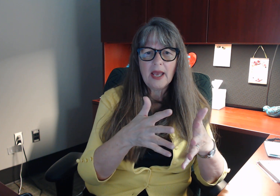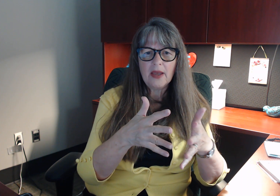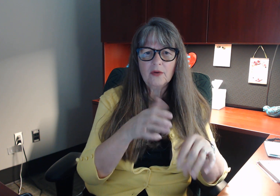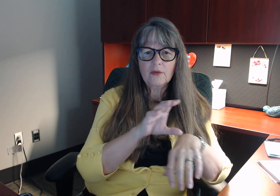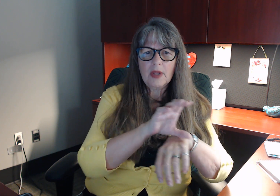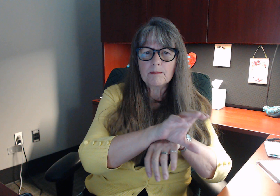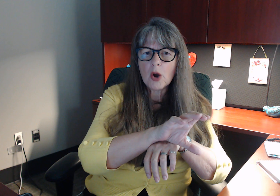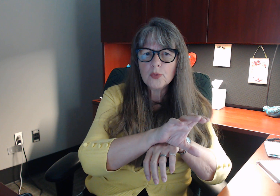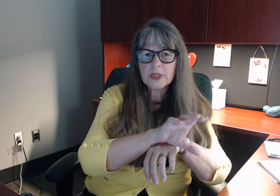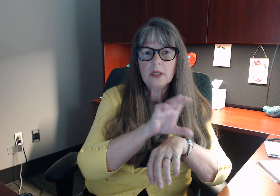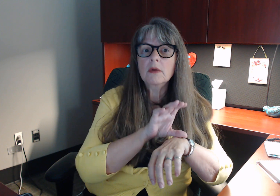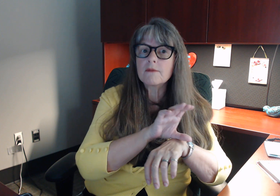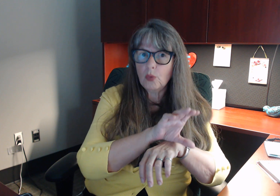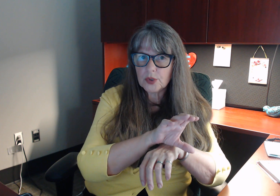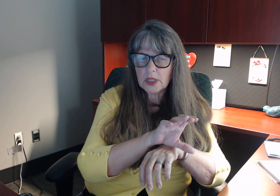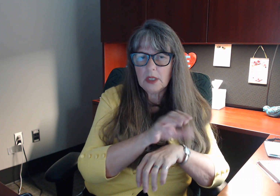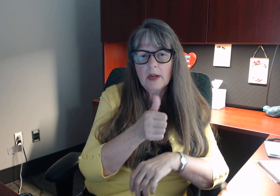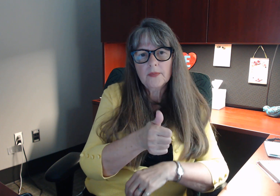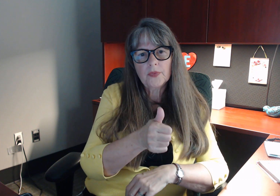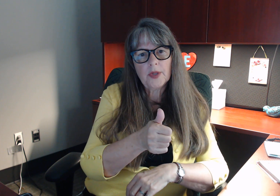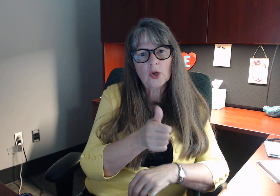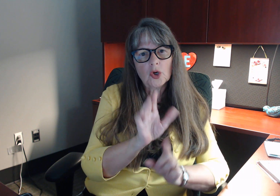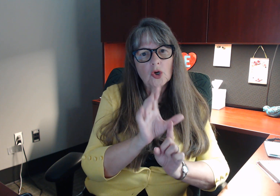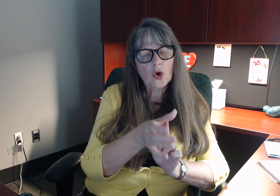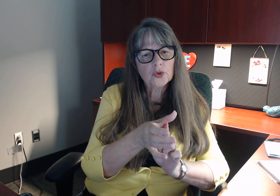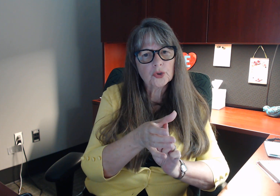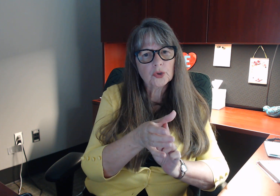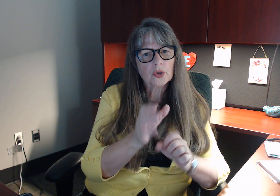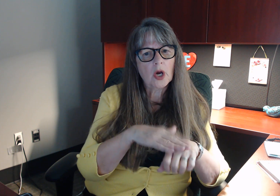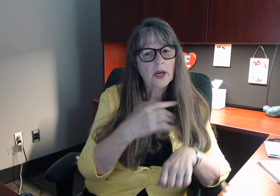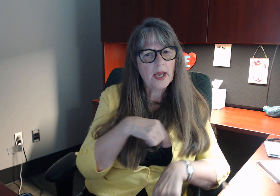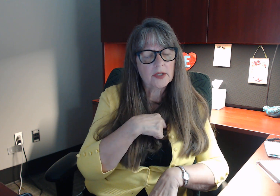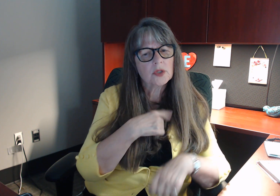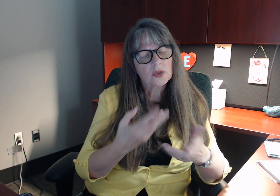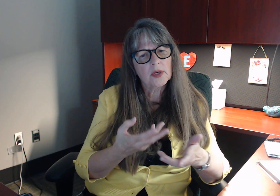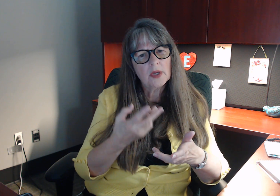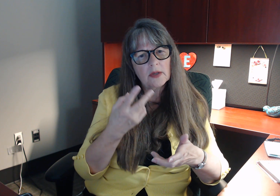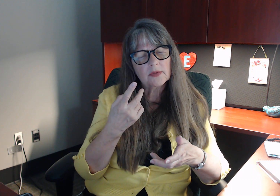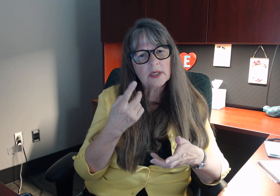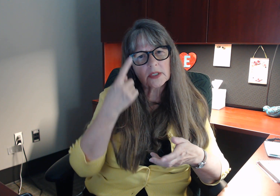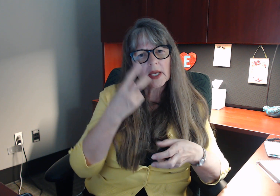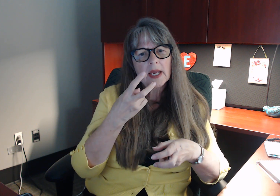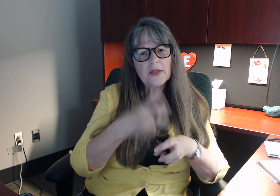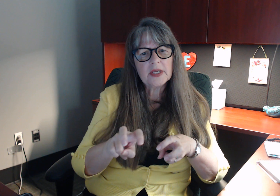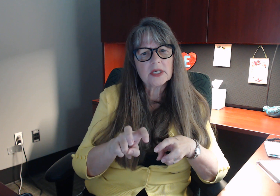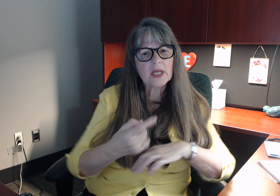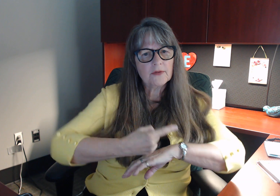and imposing, forcing their culture on us. And so I think it's a tough